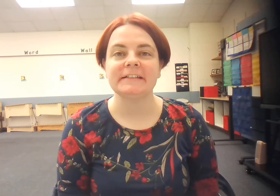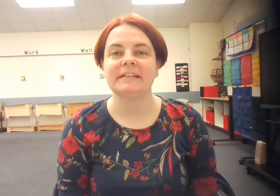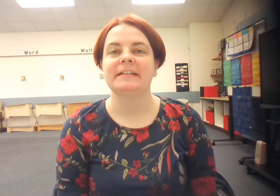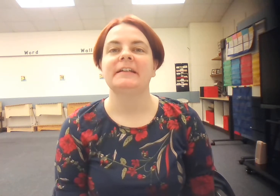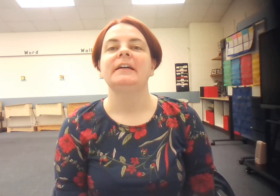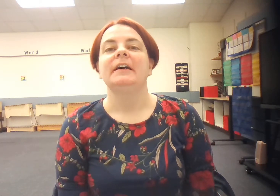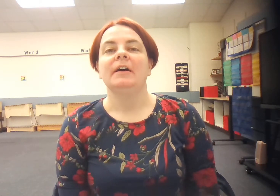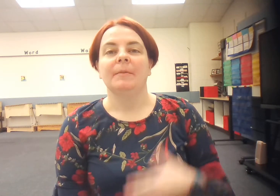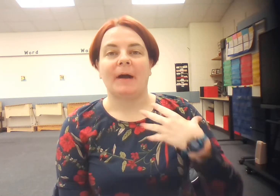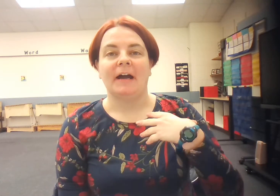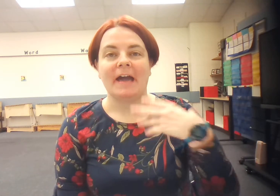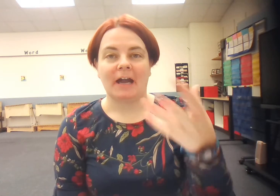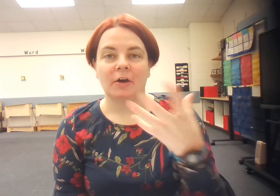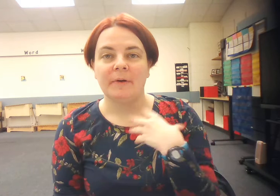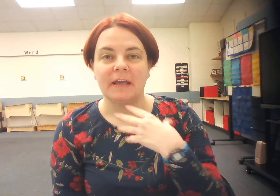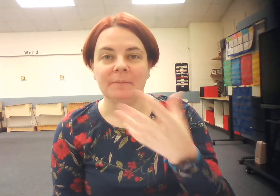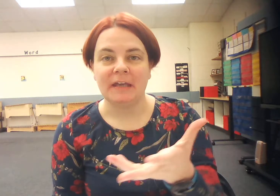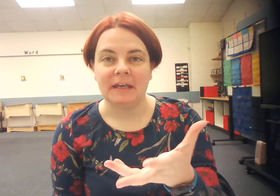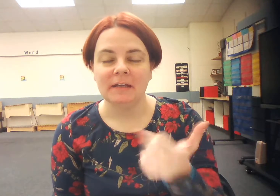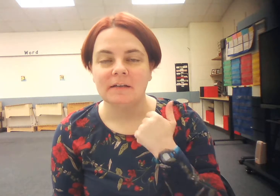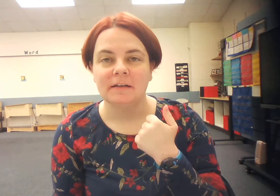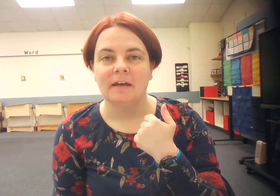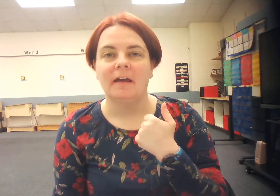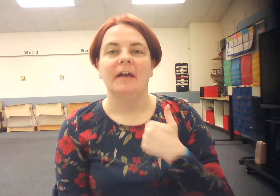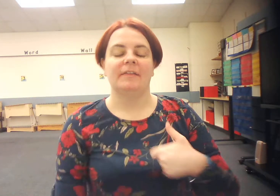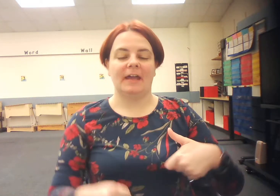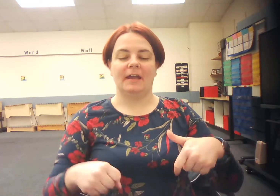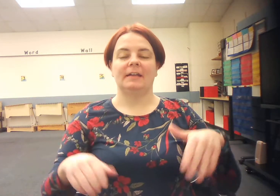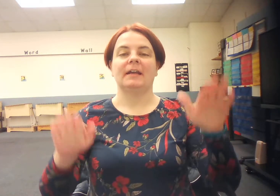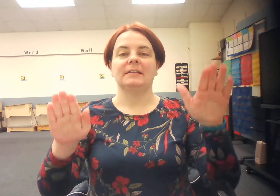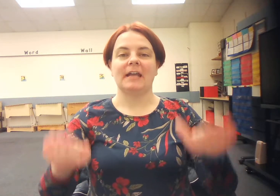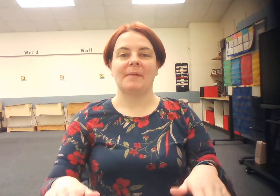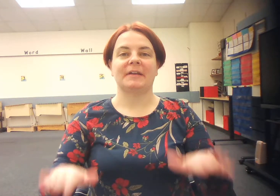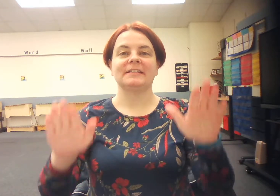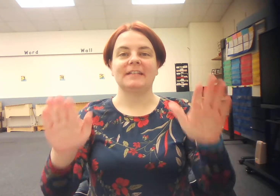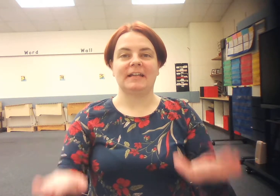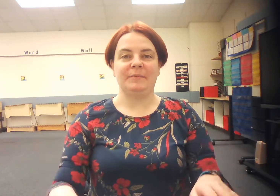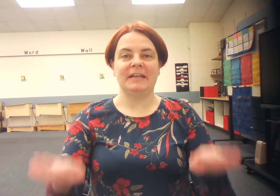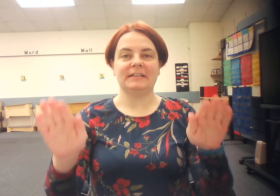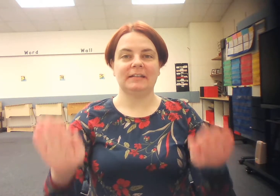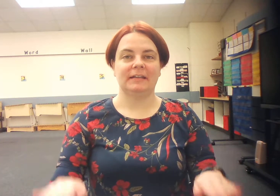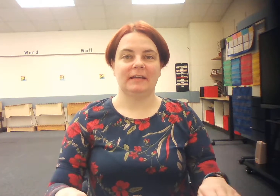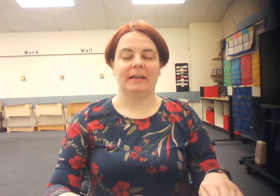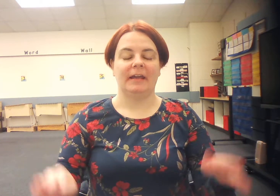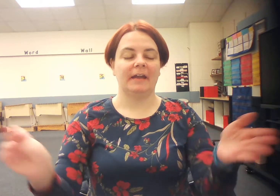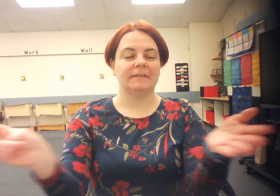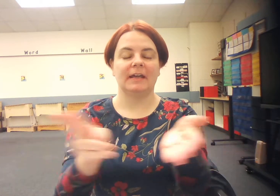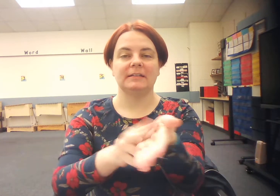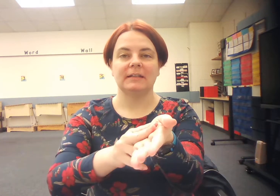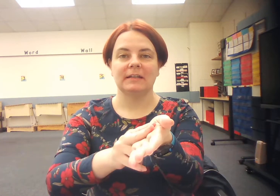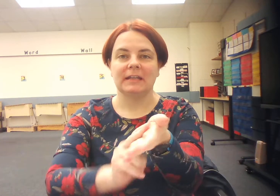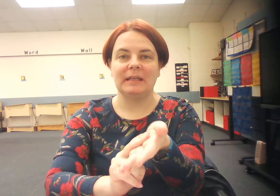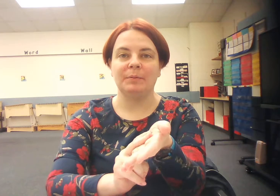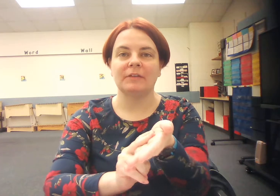by echoing me, then tapping a steady beat, and then keeping the